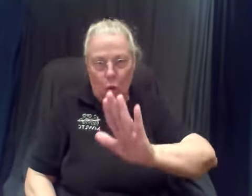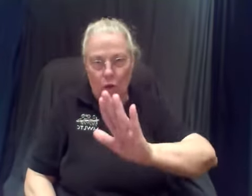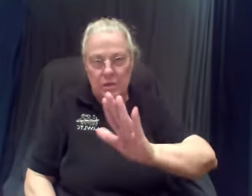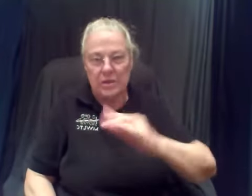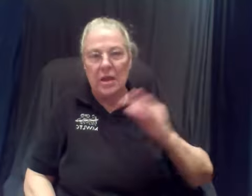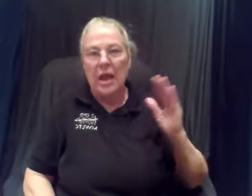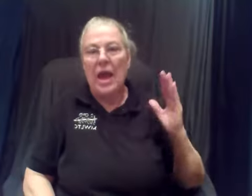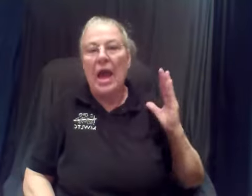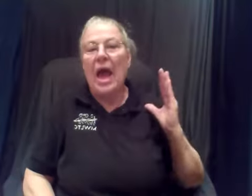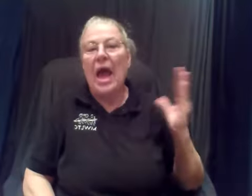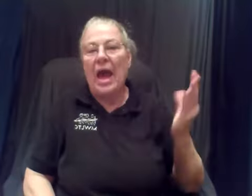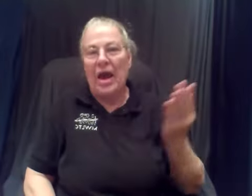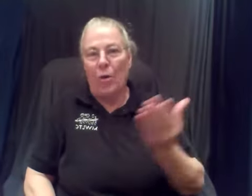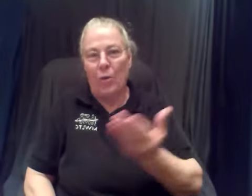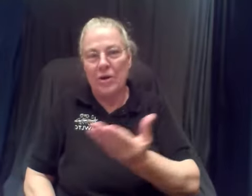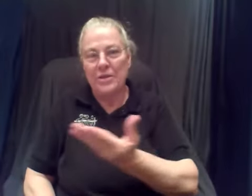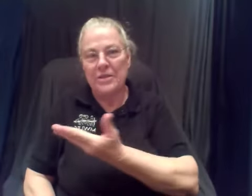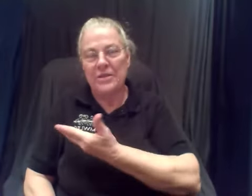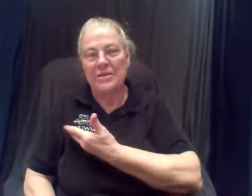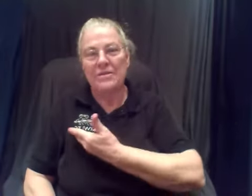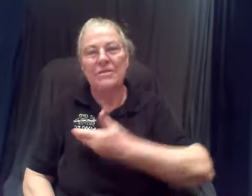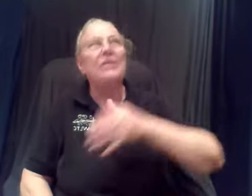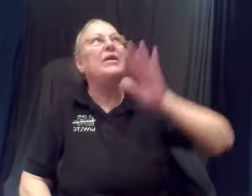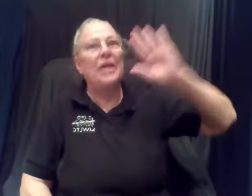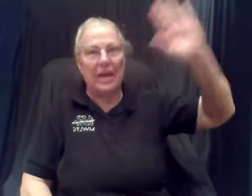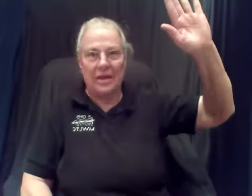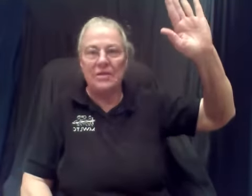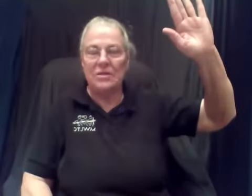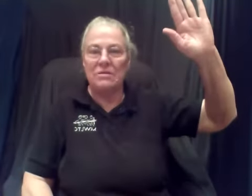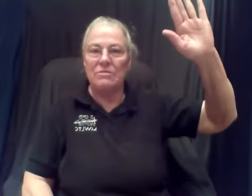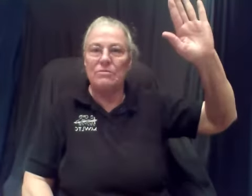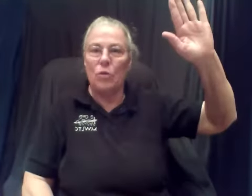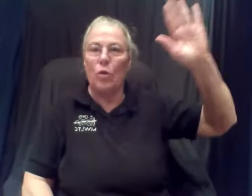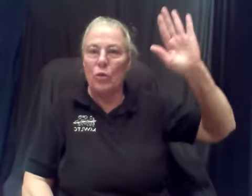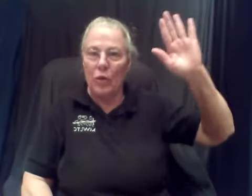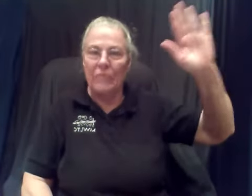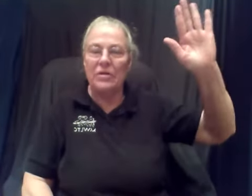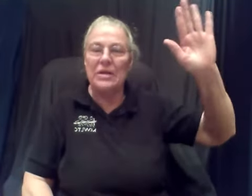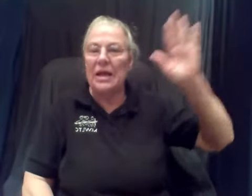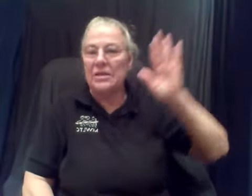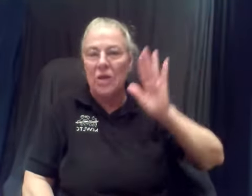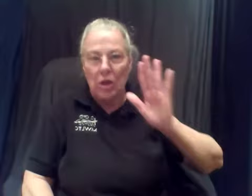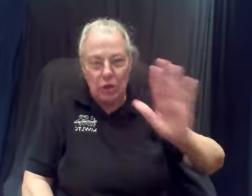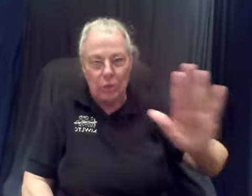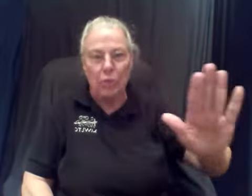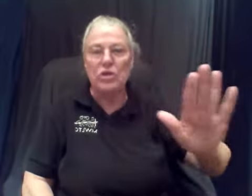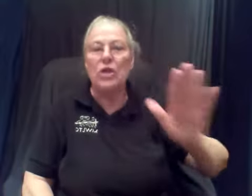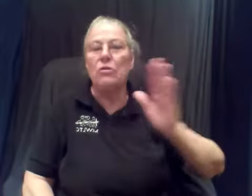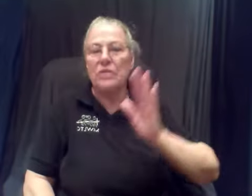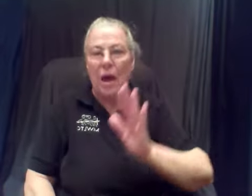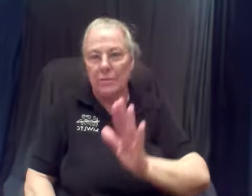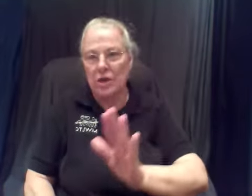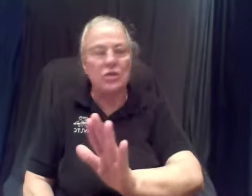yours, ours, his, or whoever it is. You're pushing those objects toward